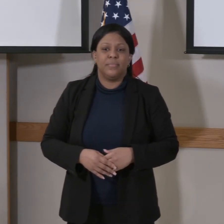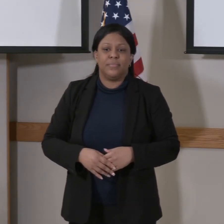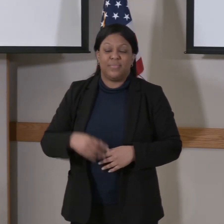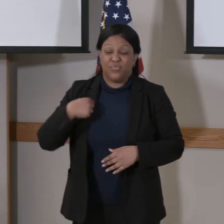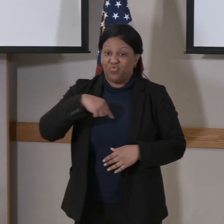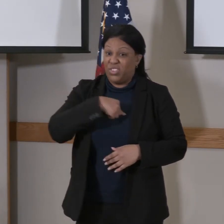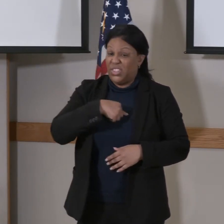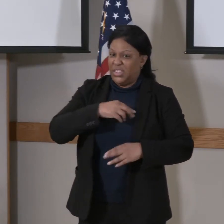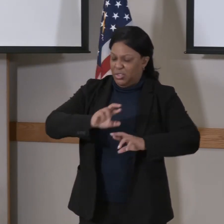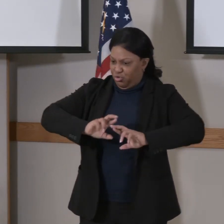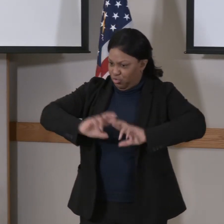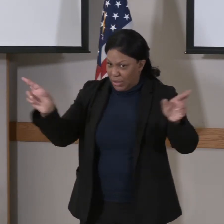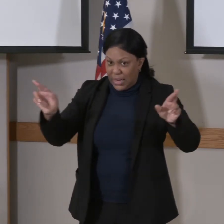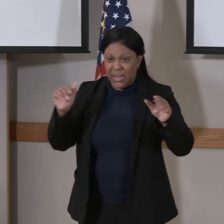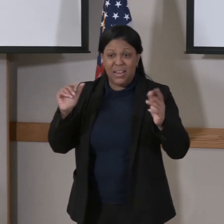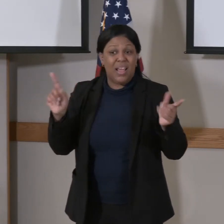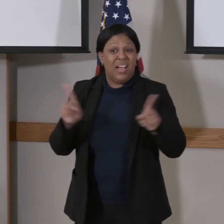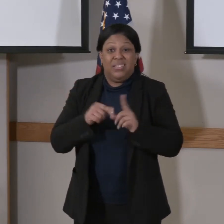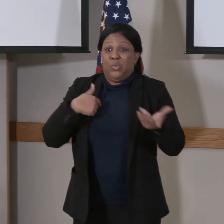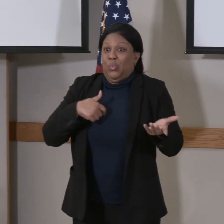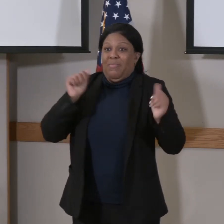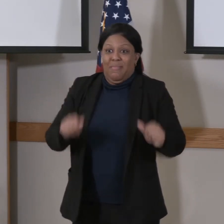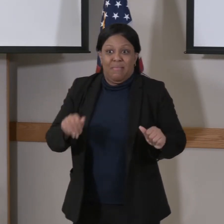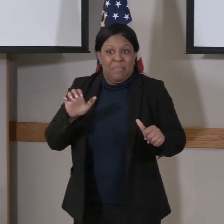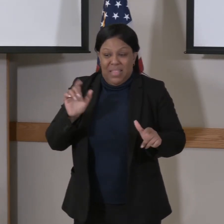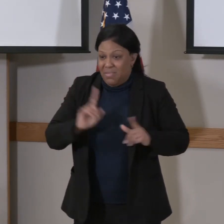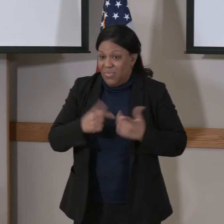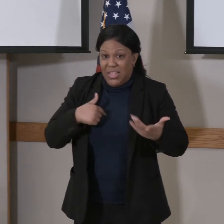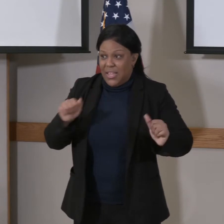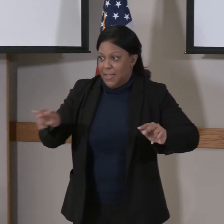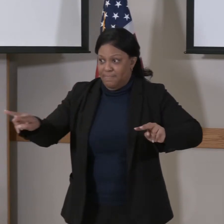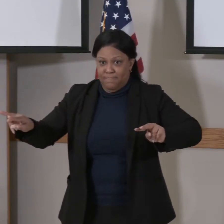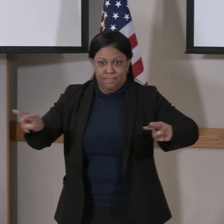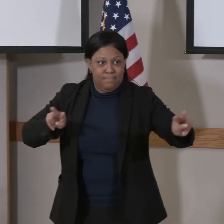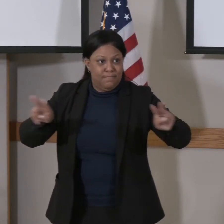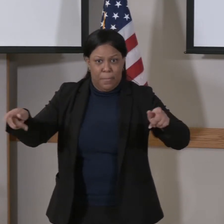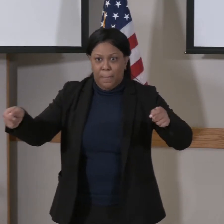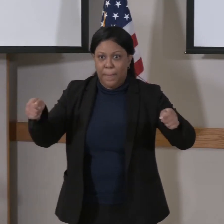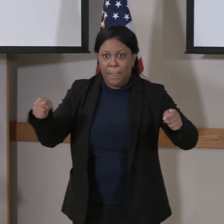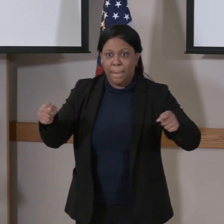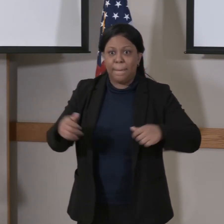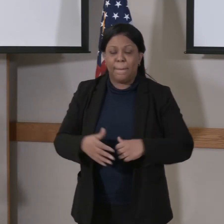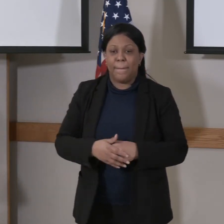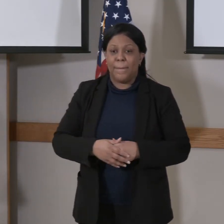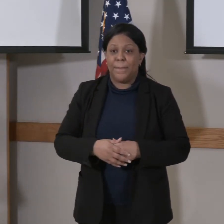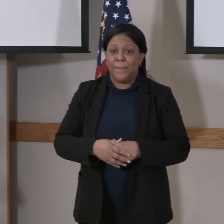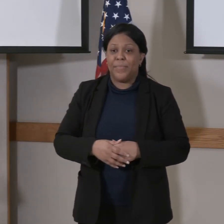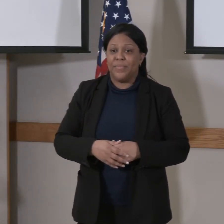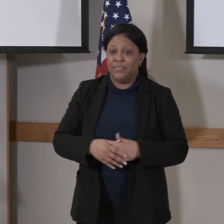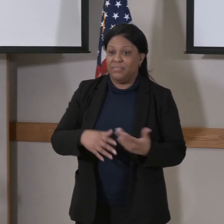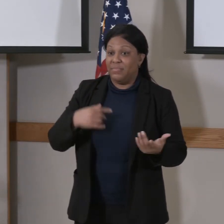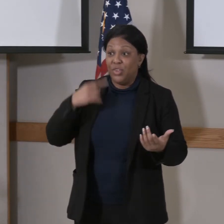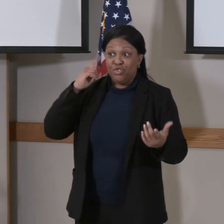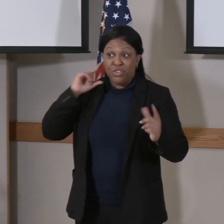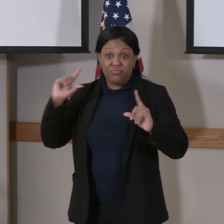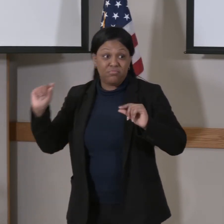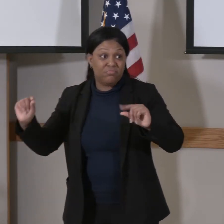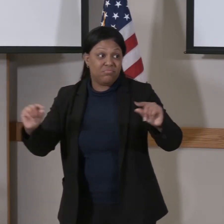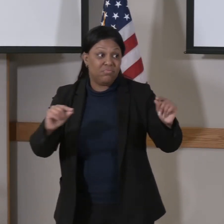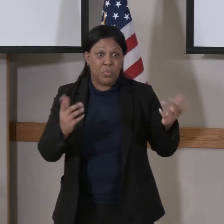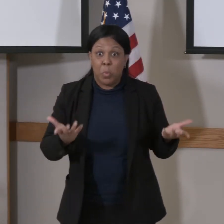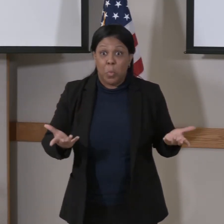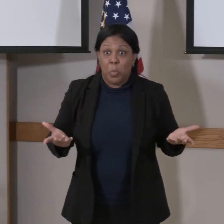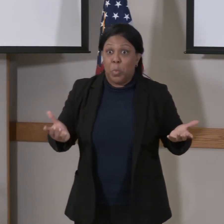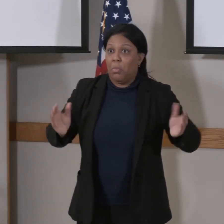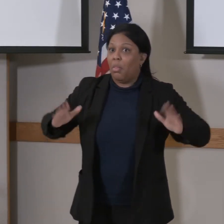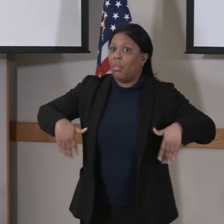can on a daily basis to look at intel. As of right now, I don't think we see a whole lot that we're concerned about.